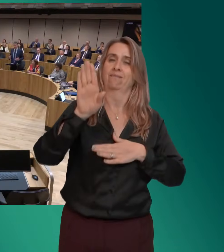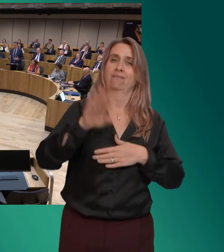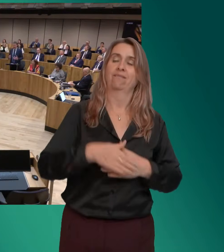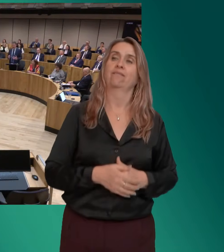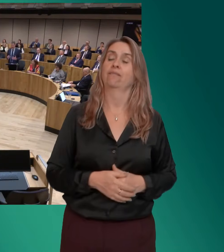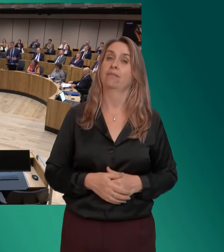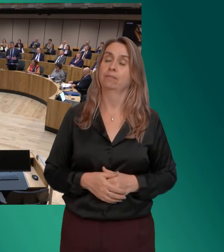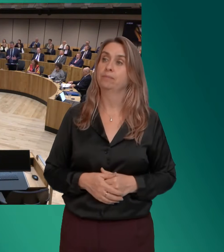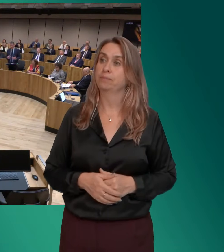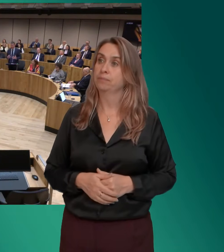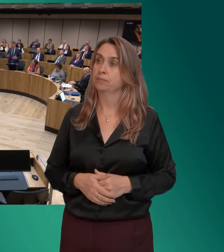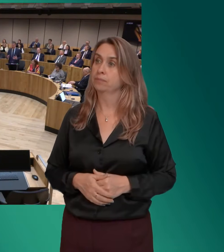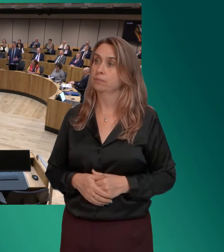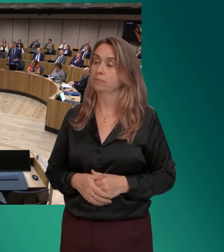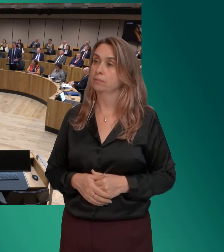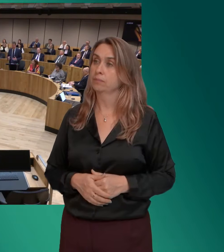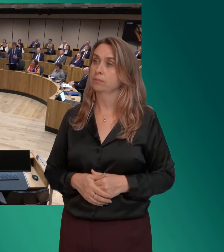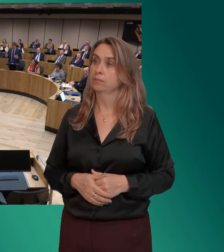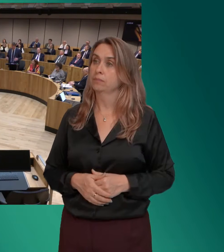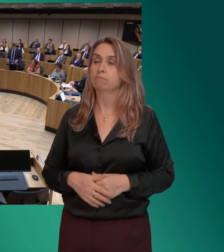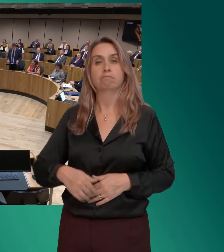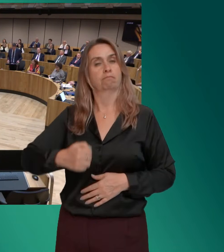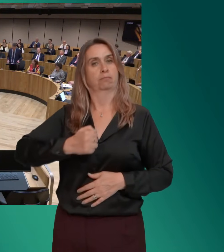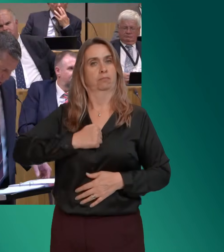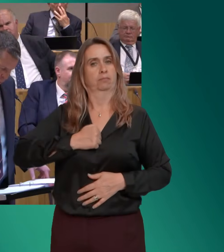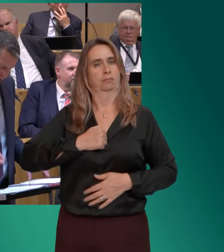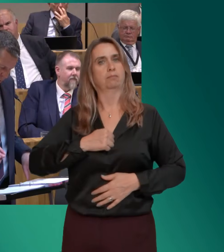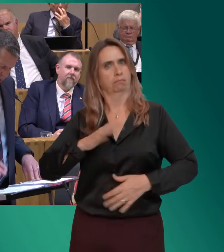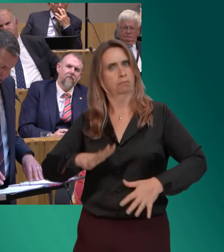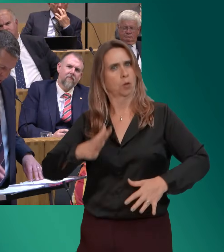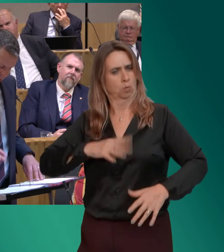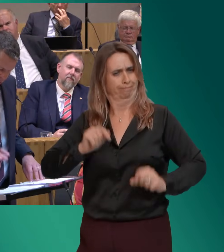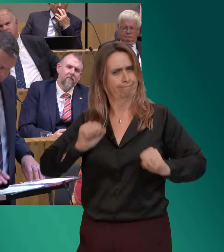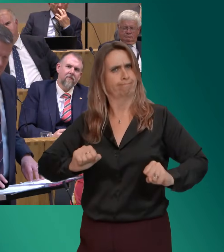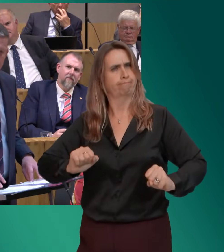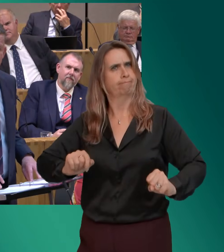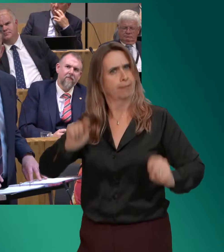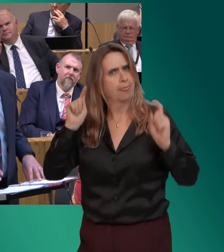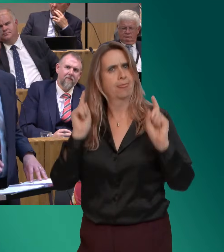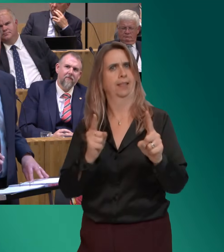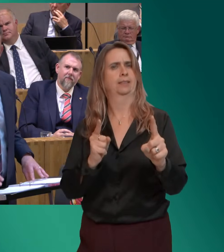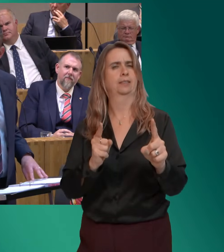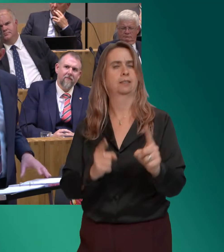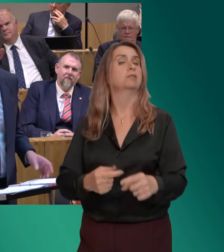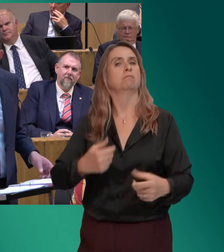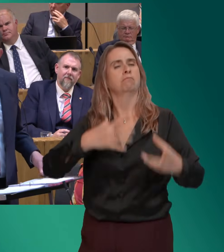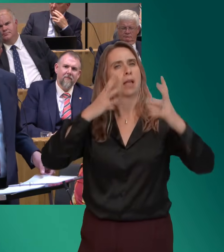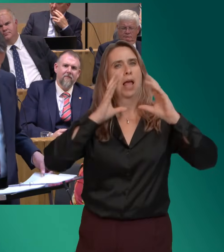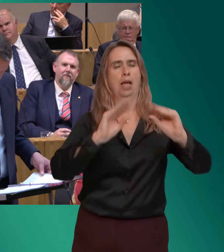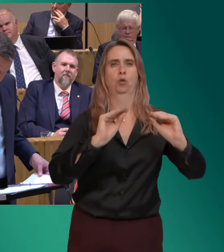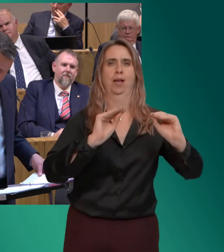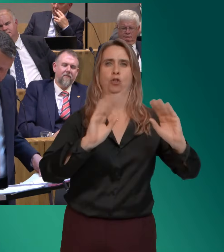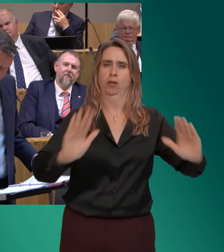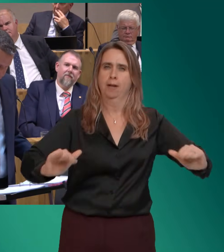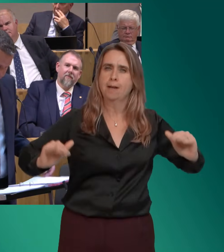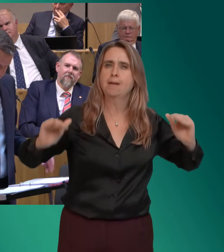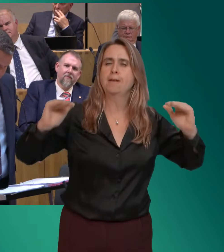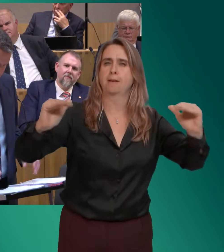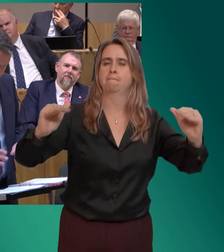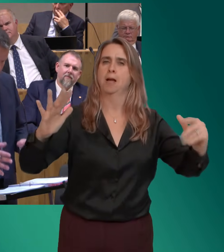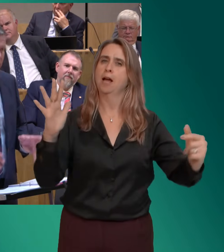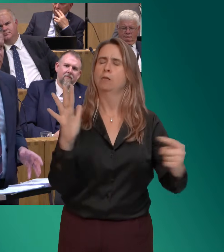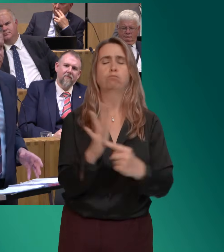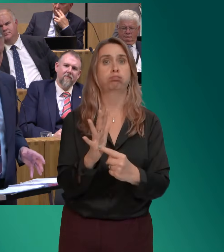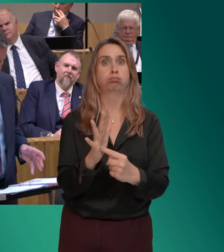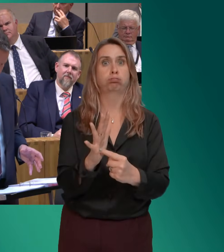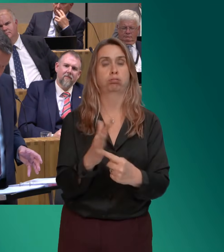is a personal mission of ours. It's a mission for this government. We have been clear that education and standards in our schools is an